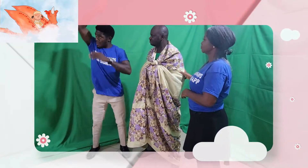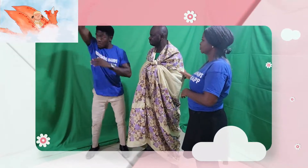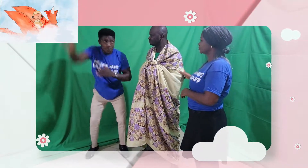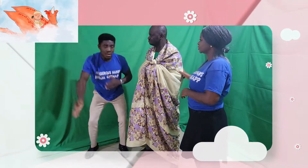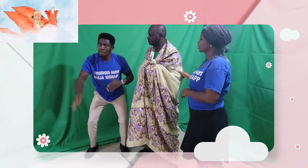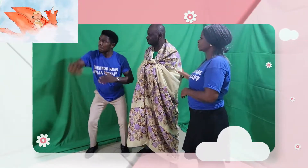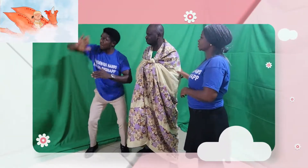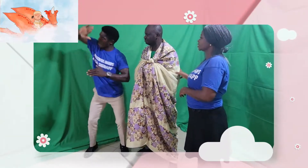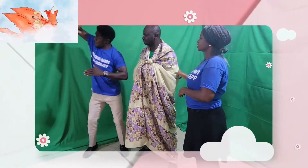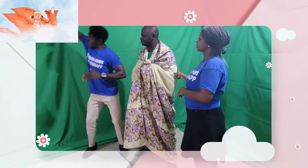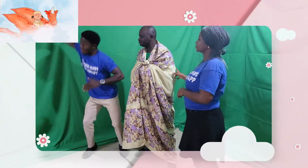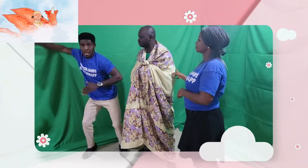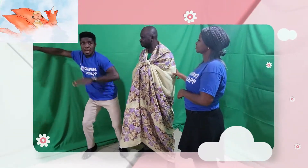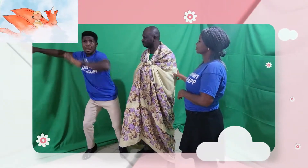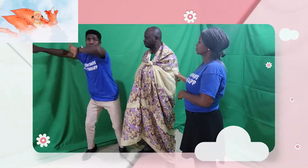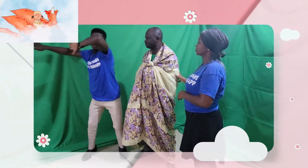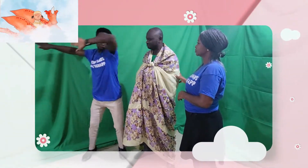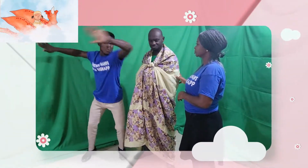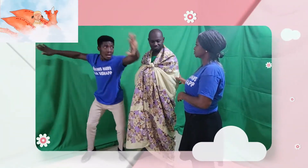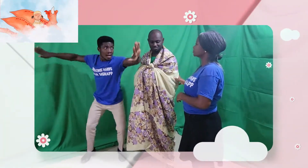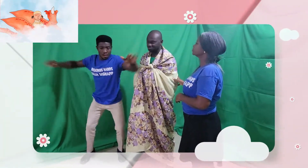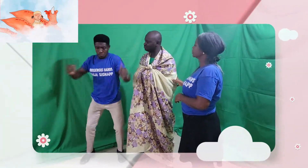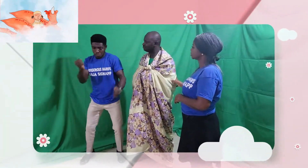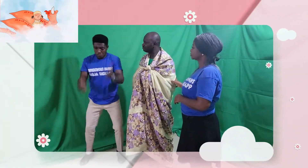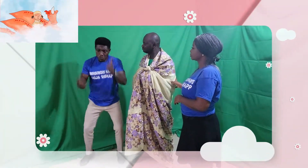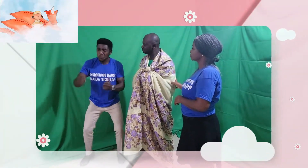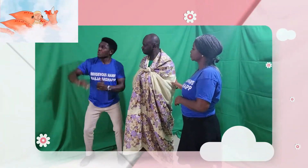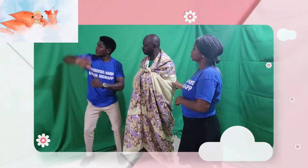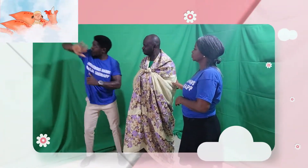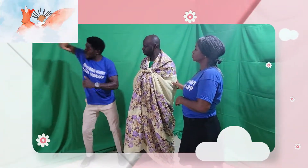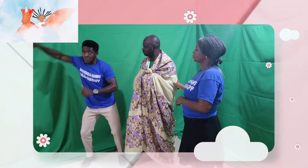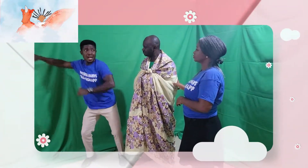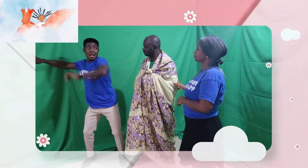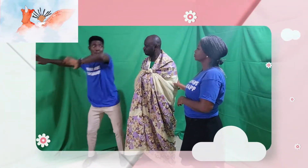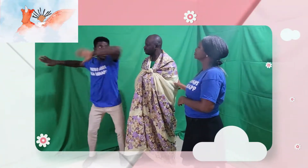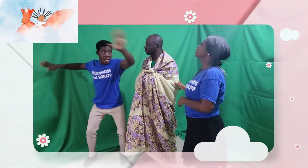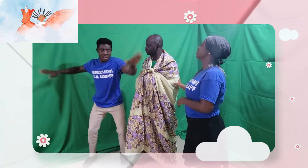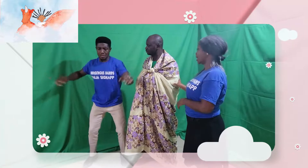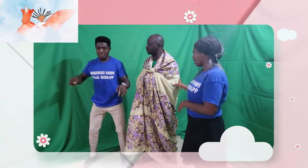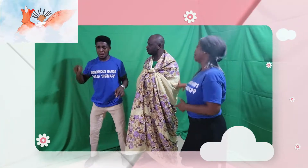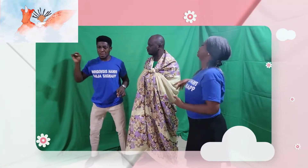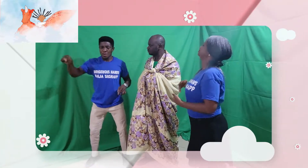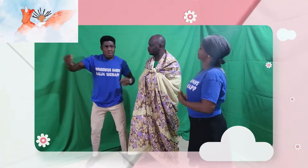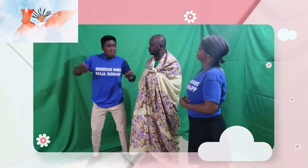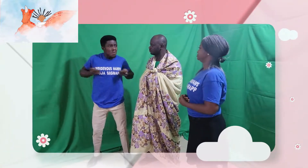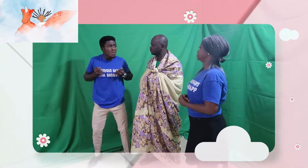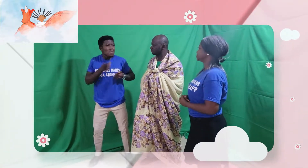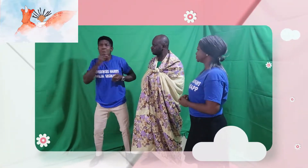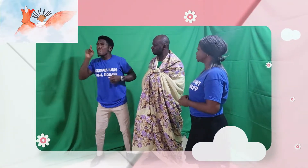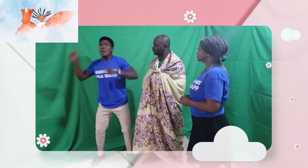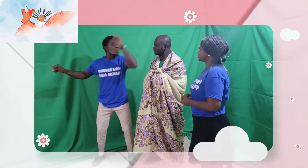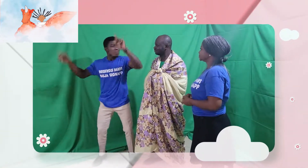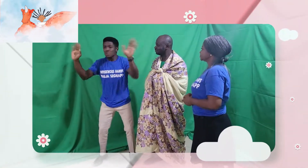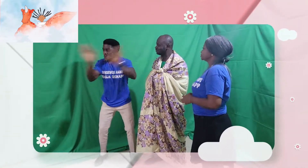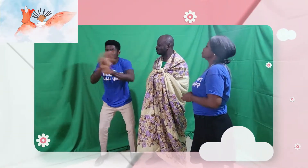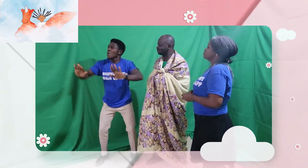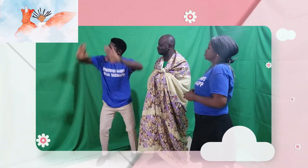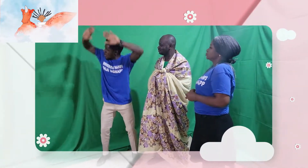the world, and we should all stay where we are and with people we love."